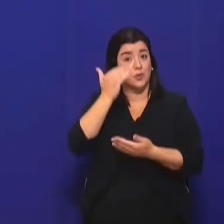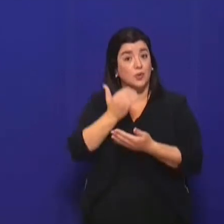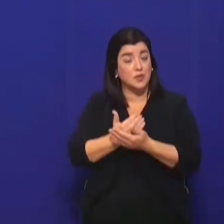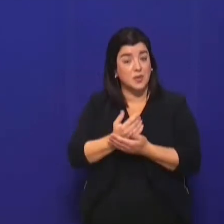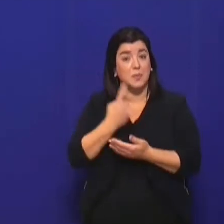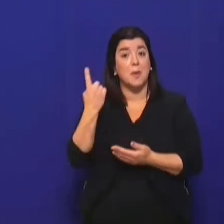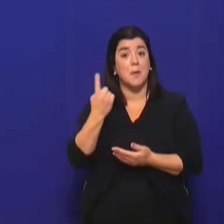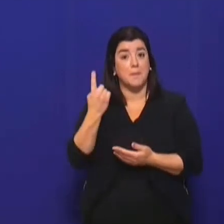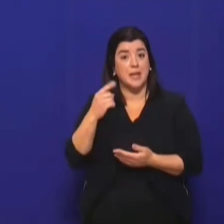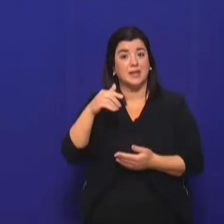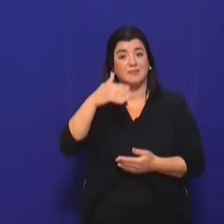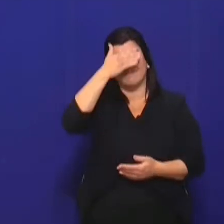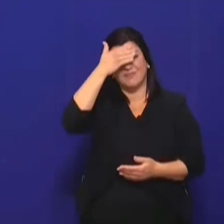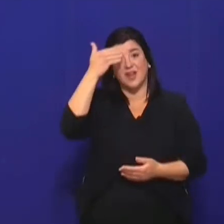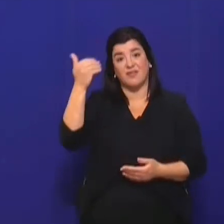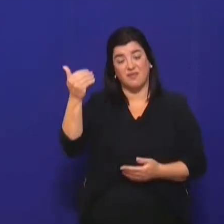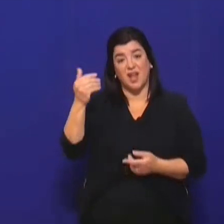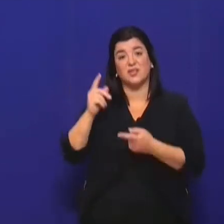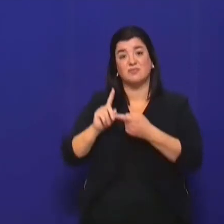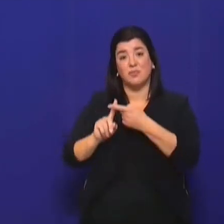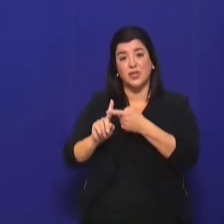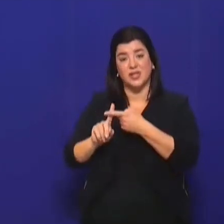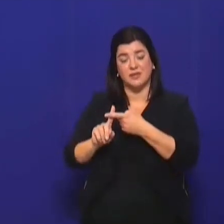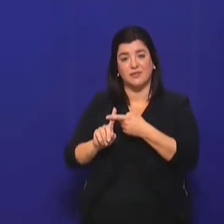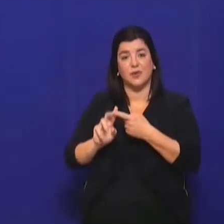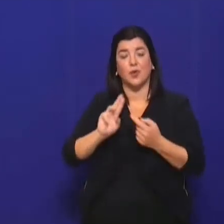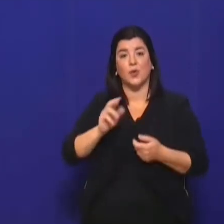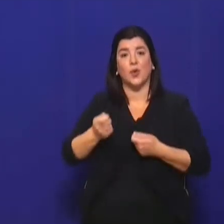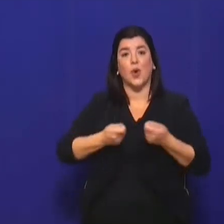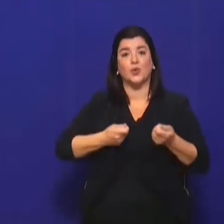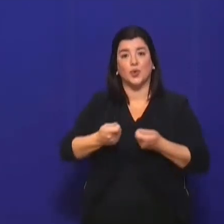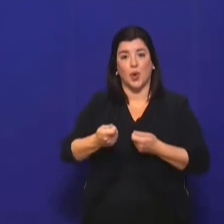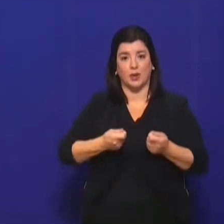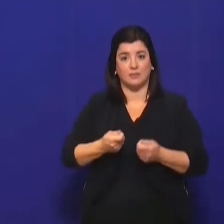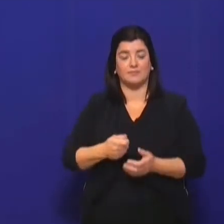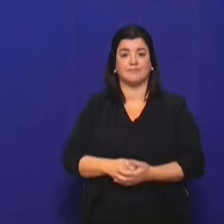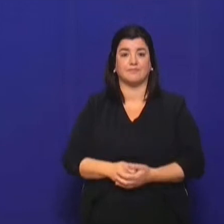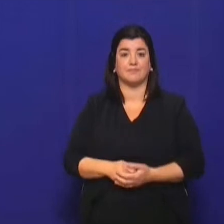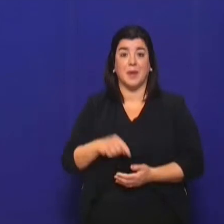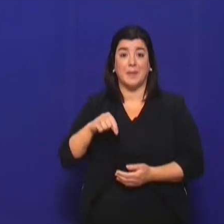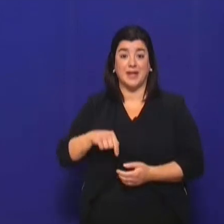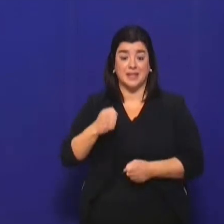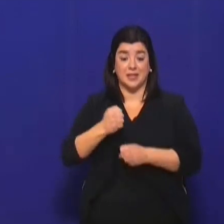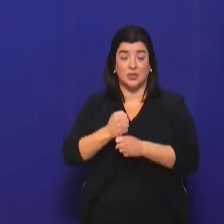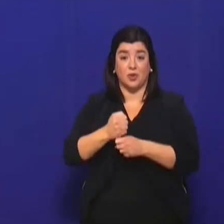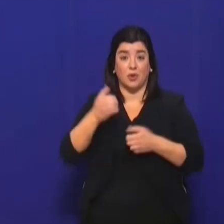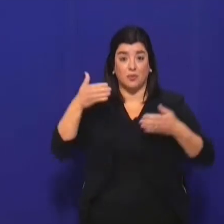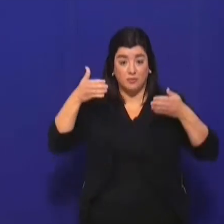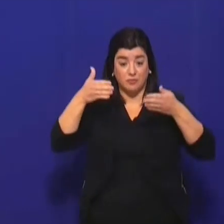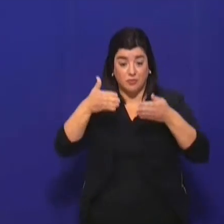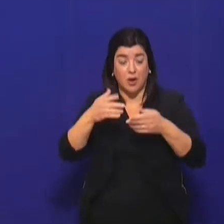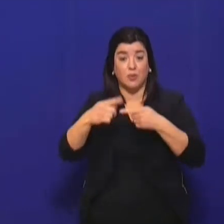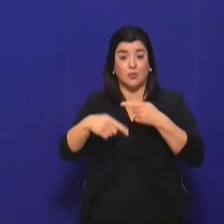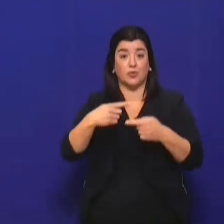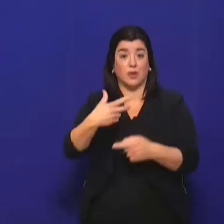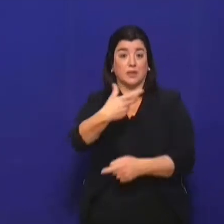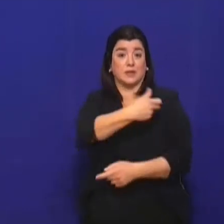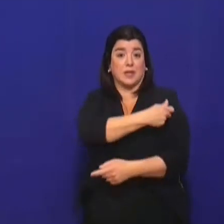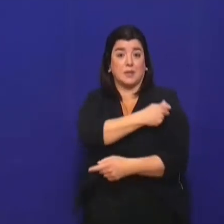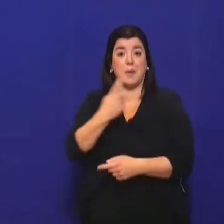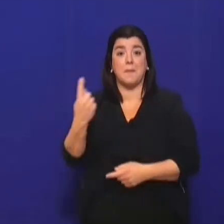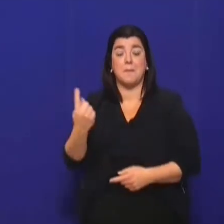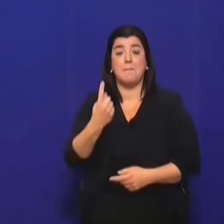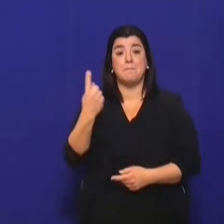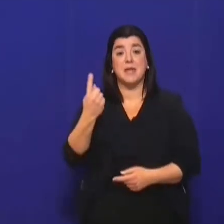u l-kontrolli li għandna fil-post. L-istrateġija tat-tilqim hija bħalissa iffokata fuq dawk in-nies l-iktar li